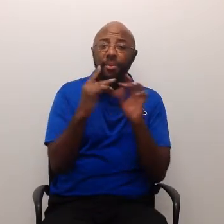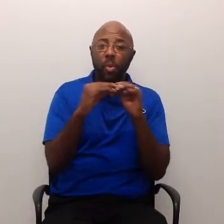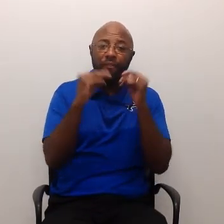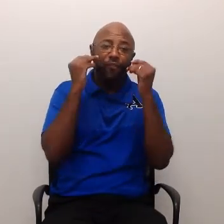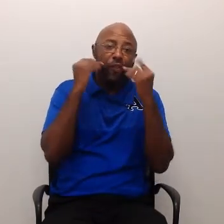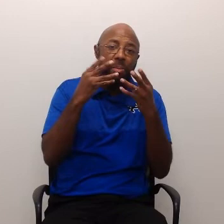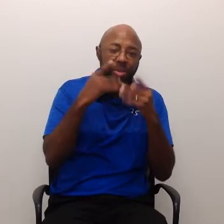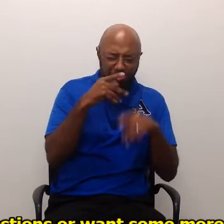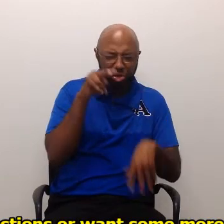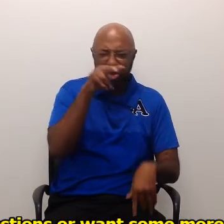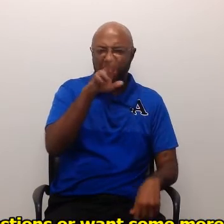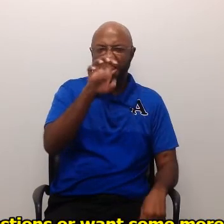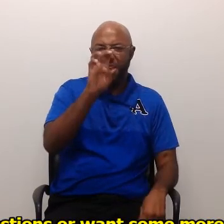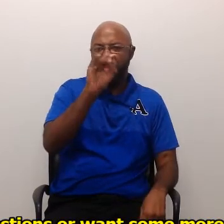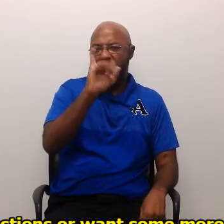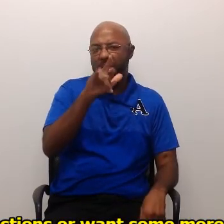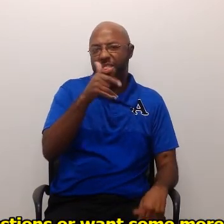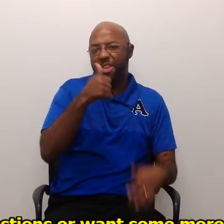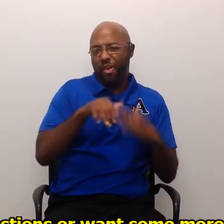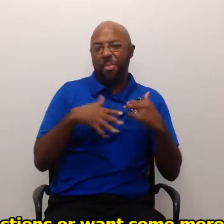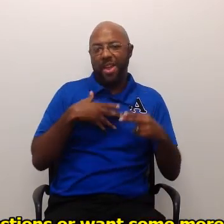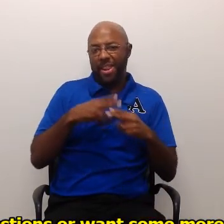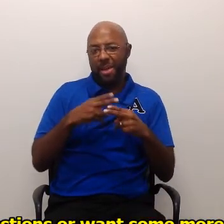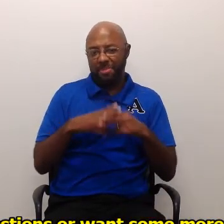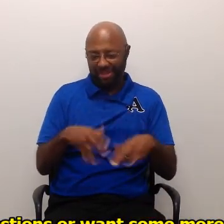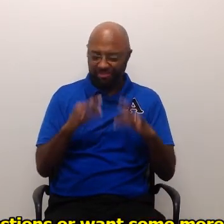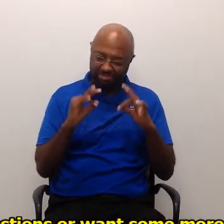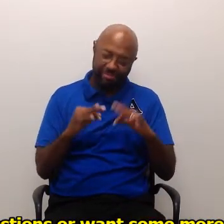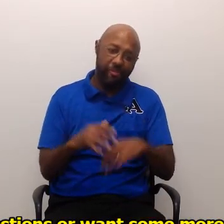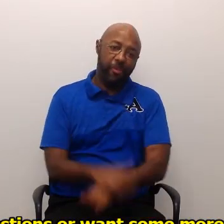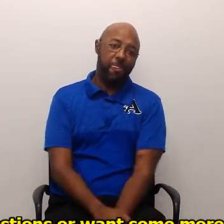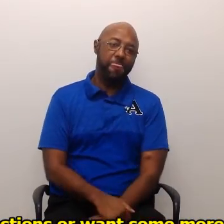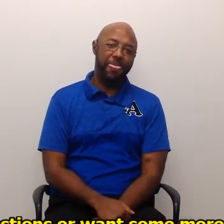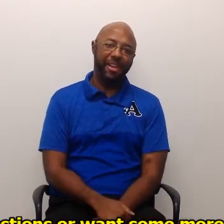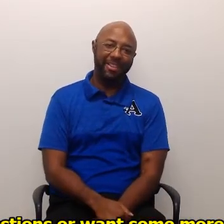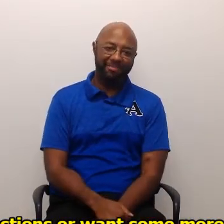ASDB. If you have any questions or want some more information, you can email me.